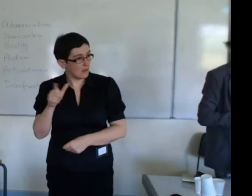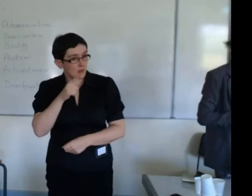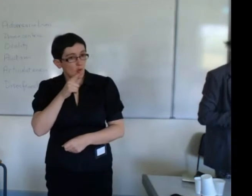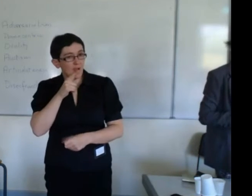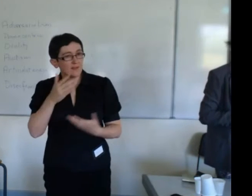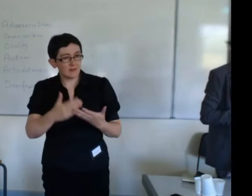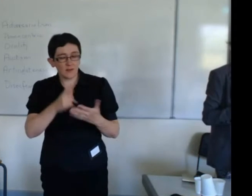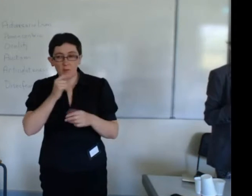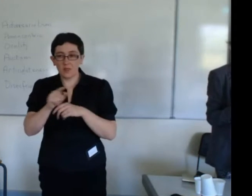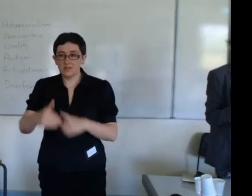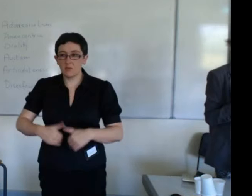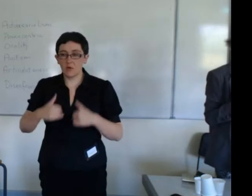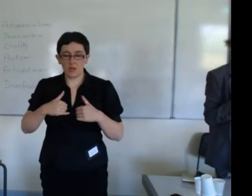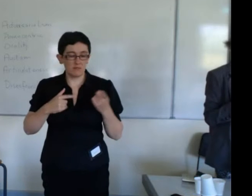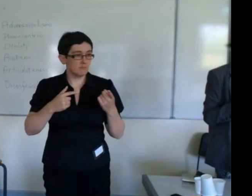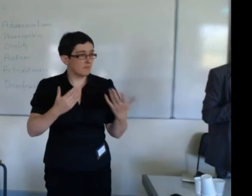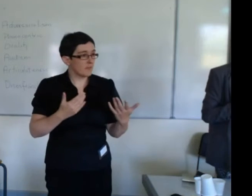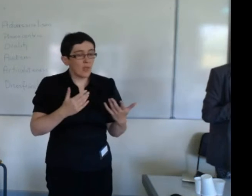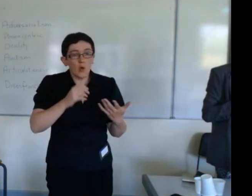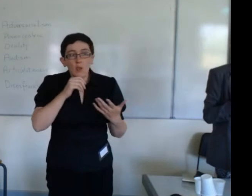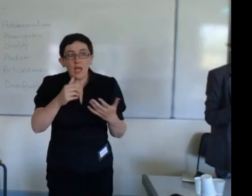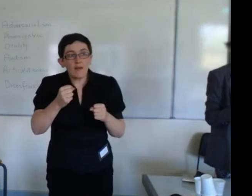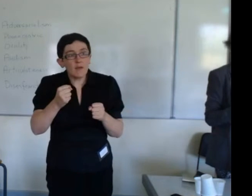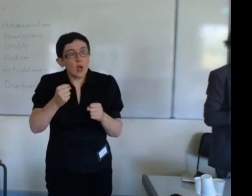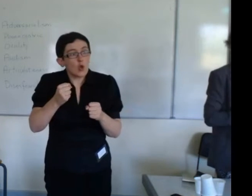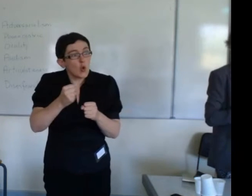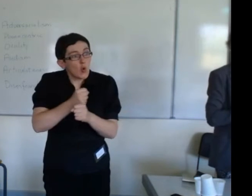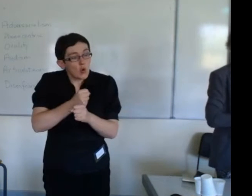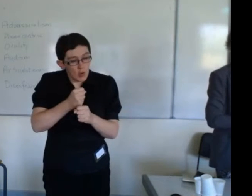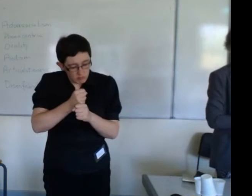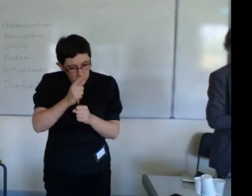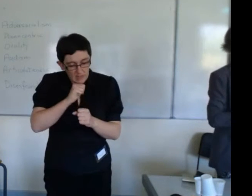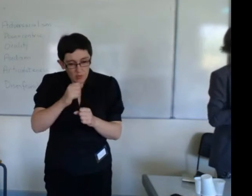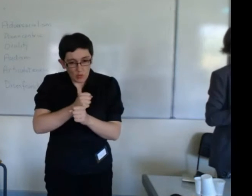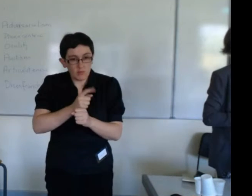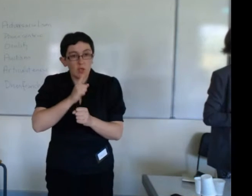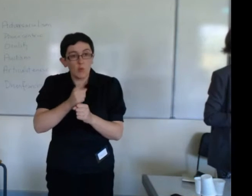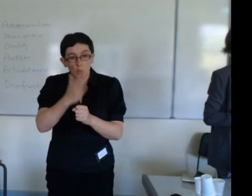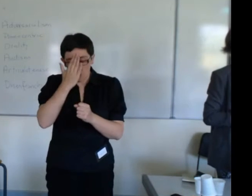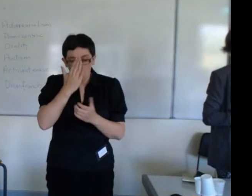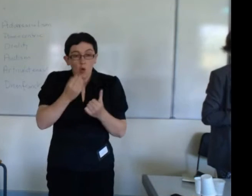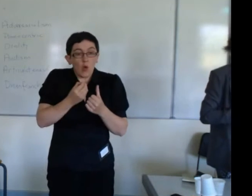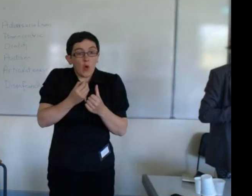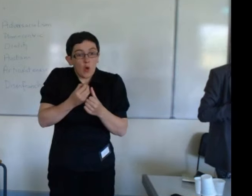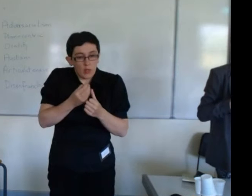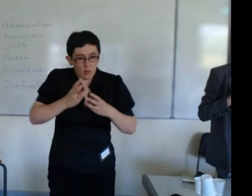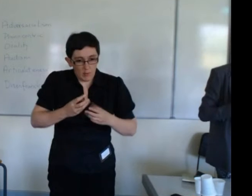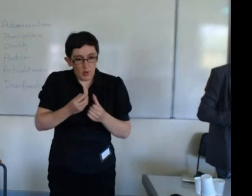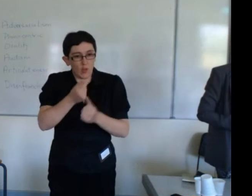Because while we don't have statistics for it, we know that women with other disabilities use our services. Women who have